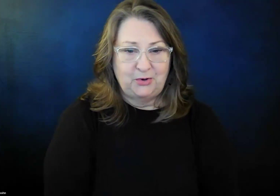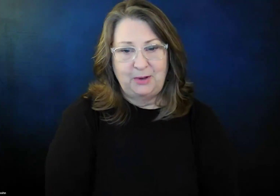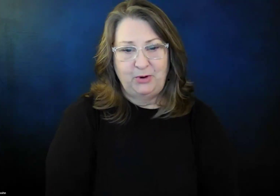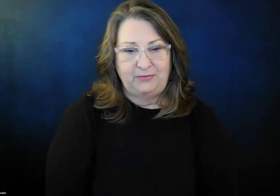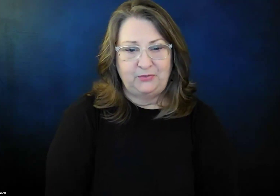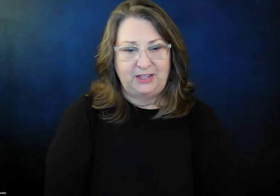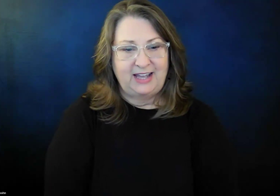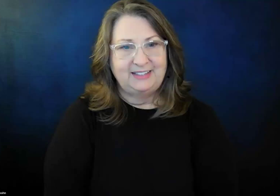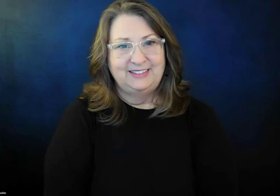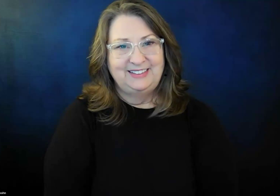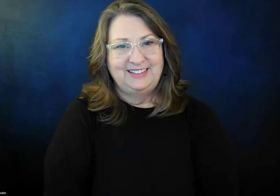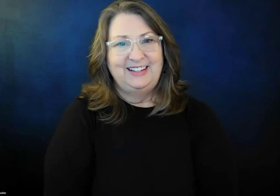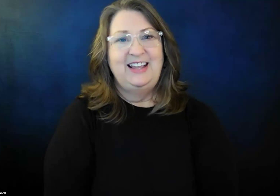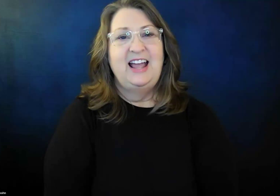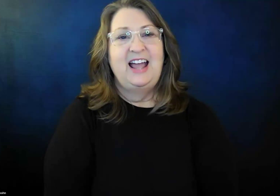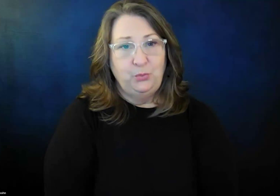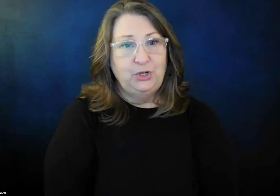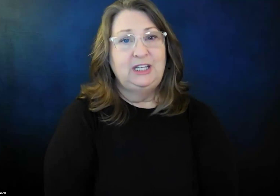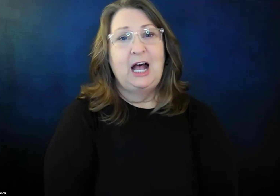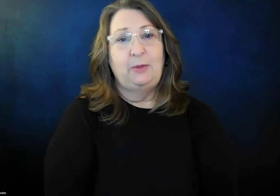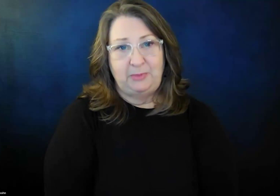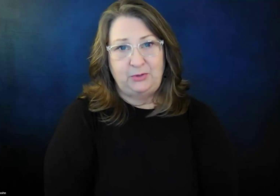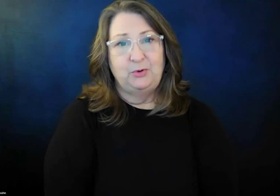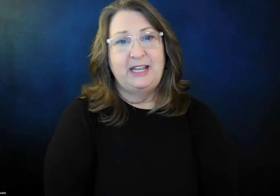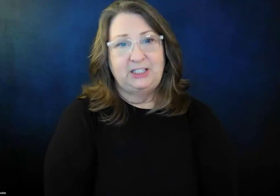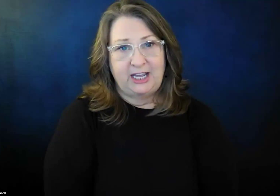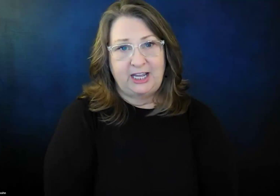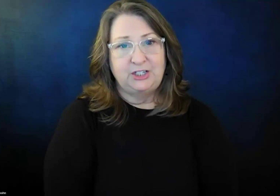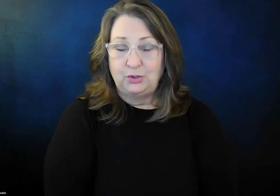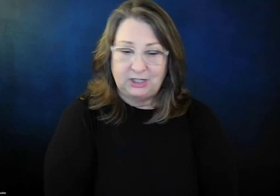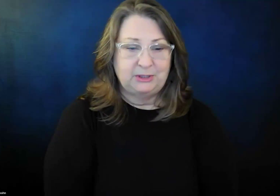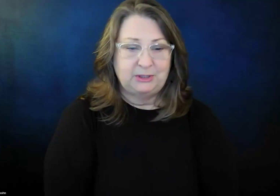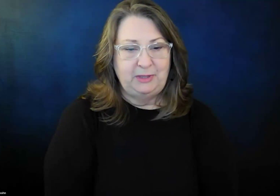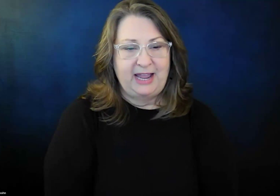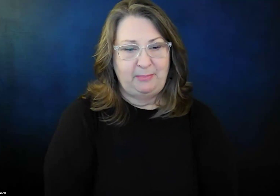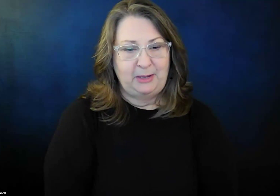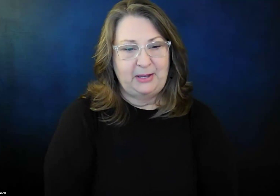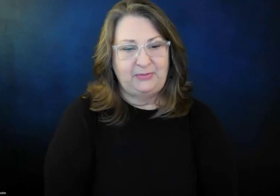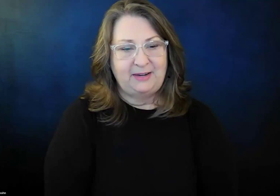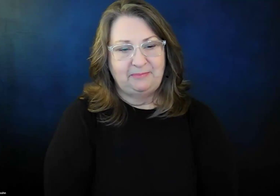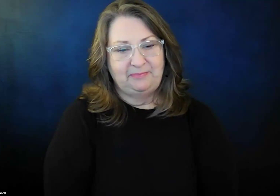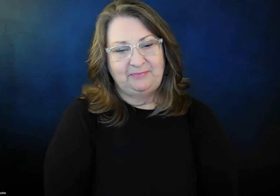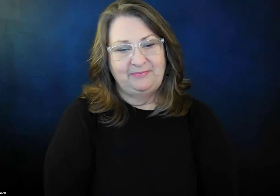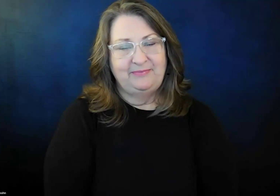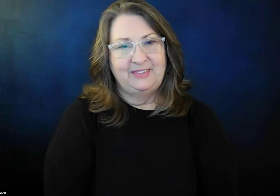college. So I'm grateful for that. And that really helped me through my education goals. And I'm extremely happy about